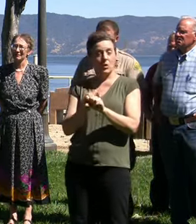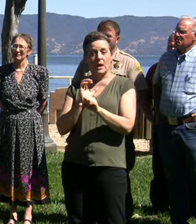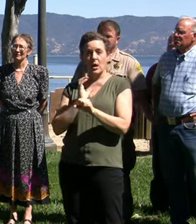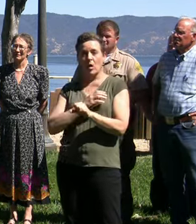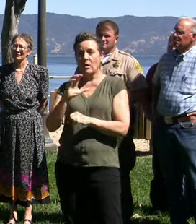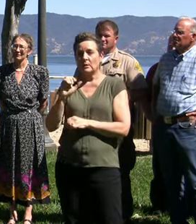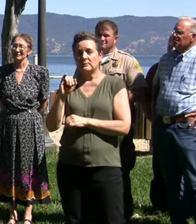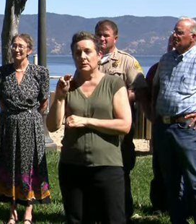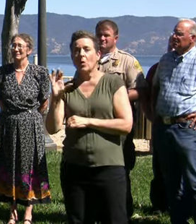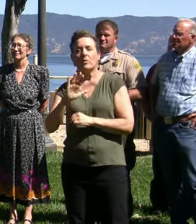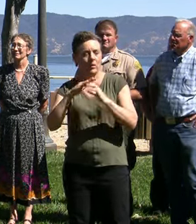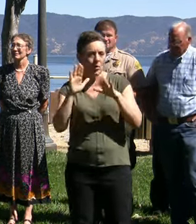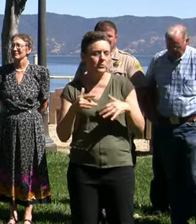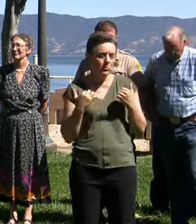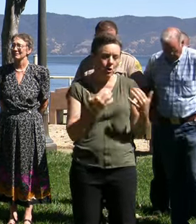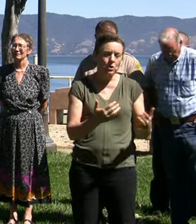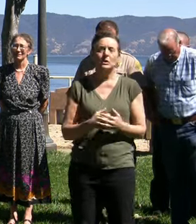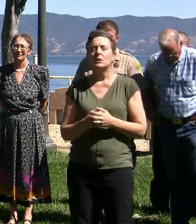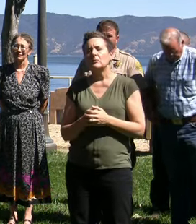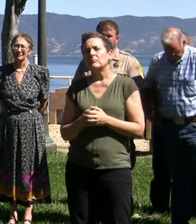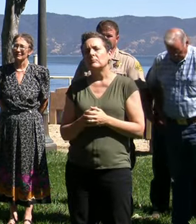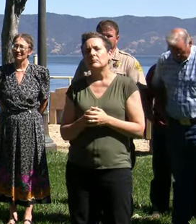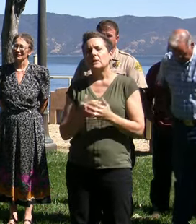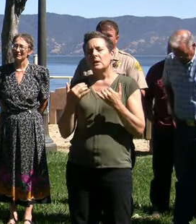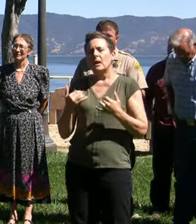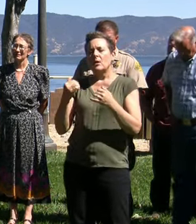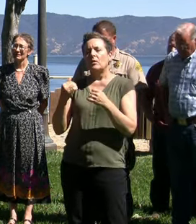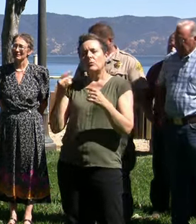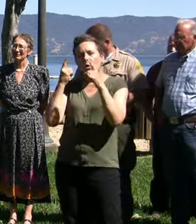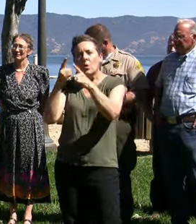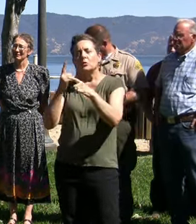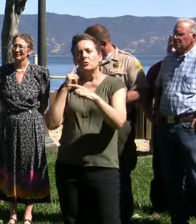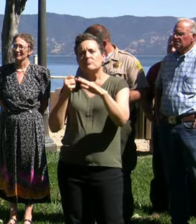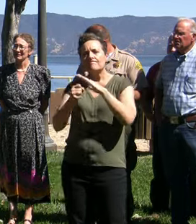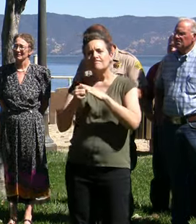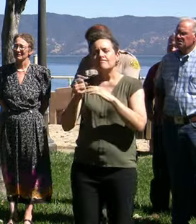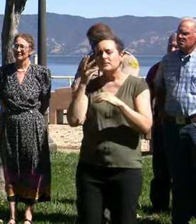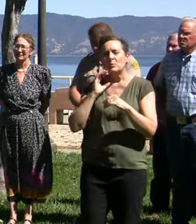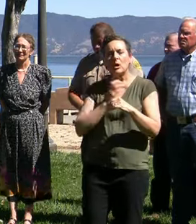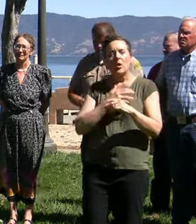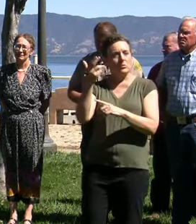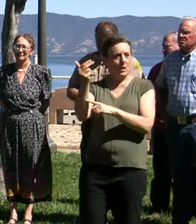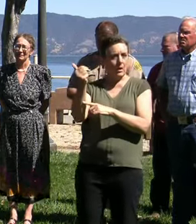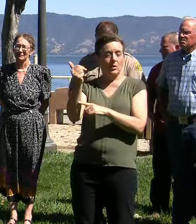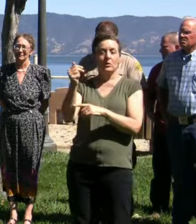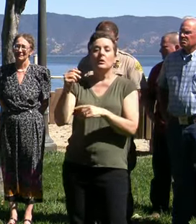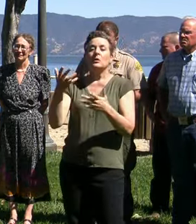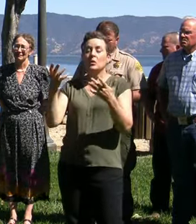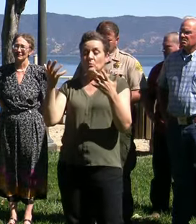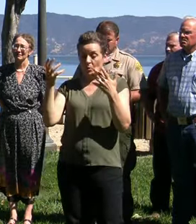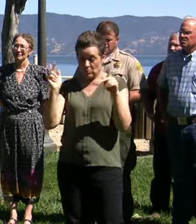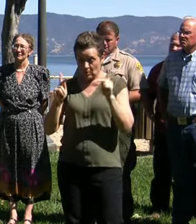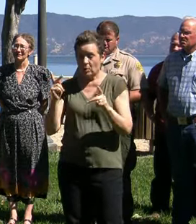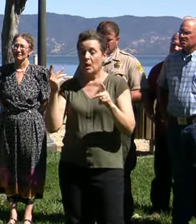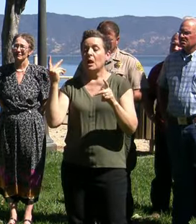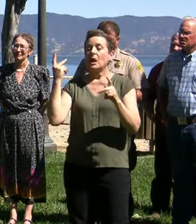lost their homes. And we are currently working to house them in our hotel. Once we get that number completed, who do need to